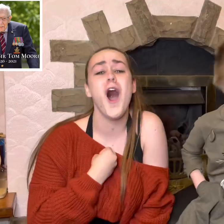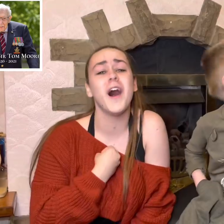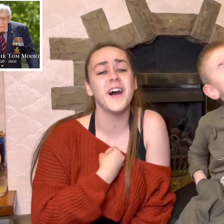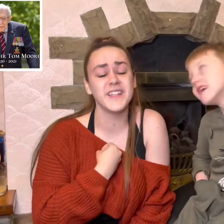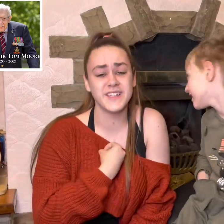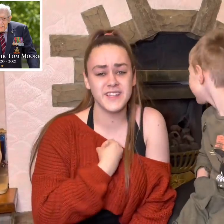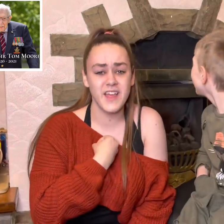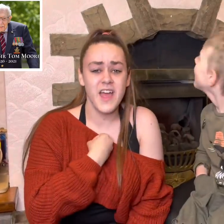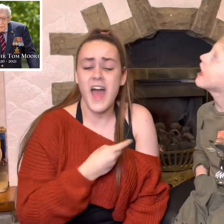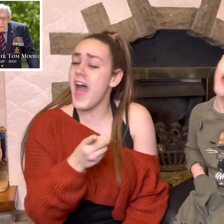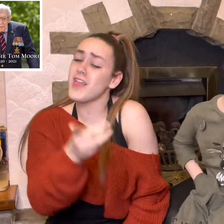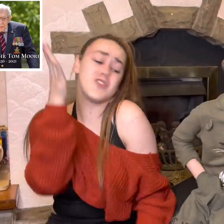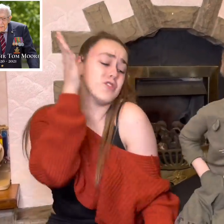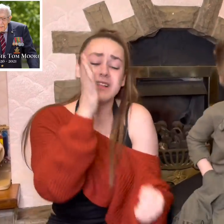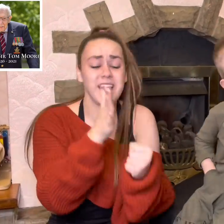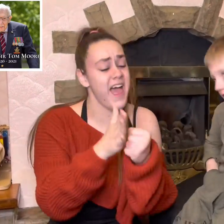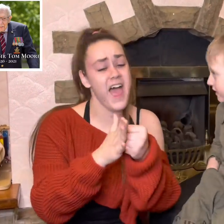heart, and you'll